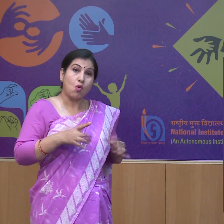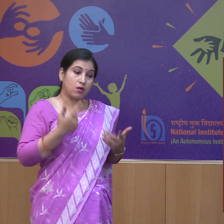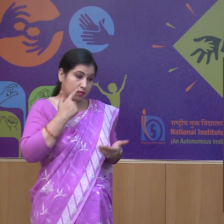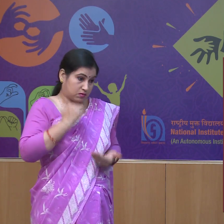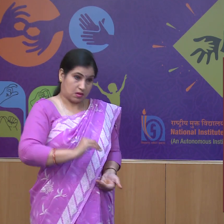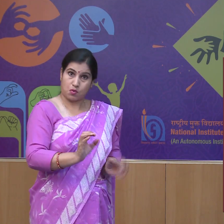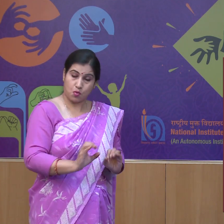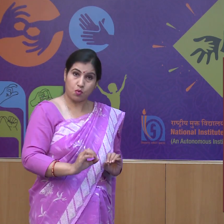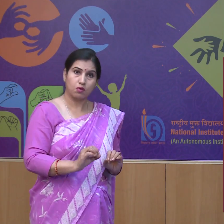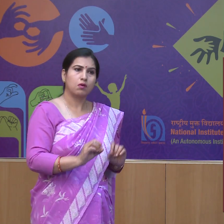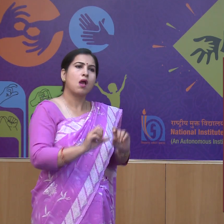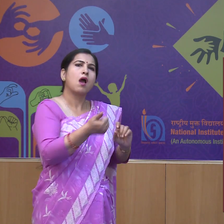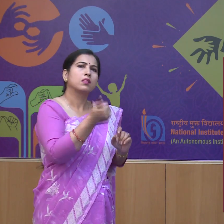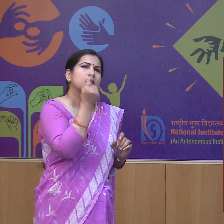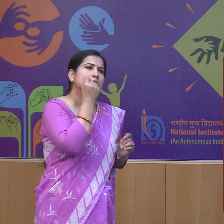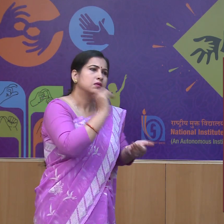as successors